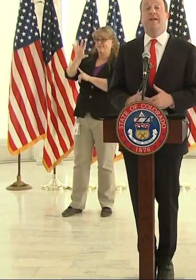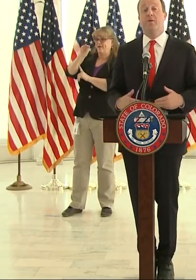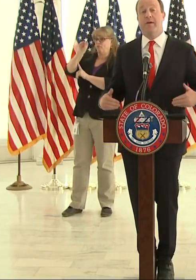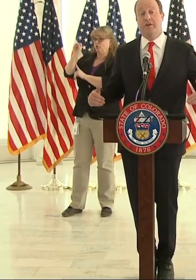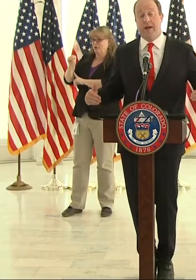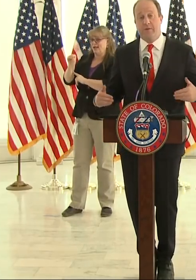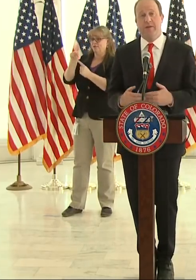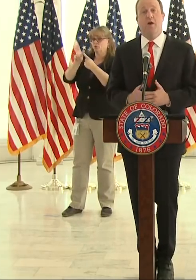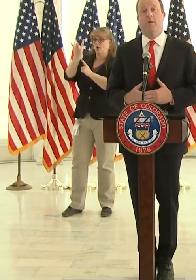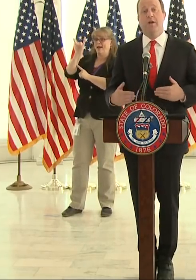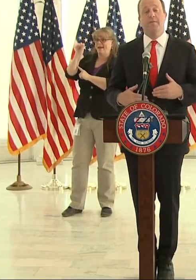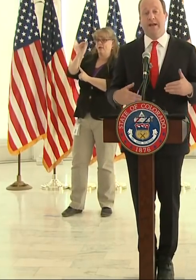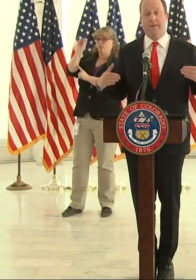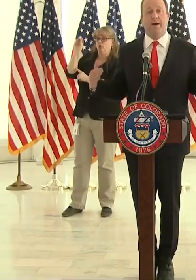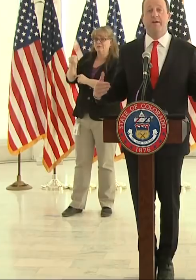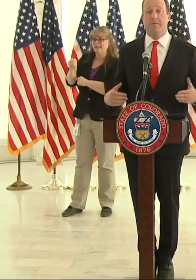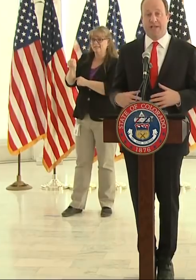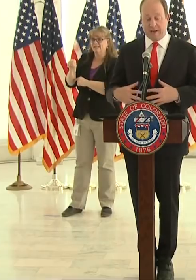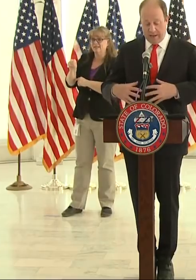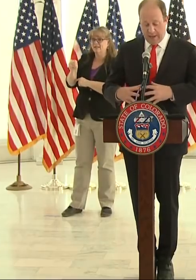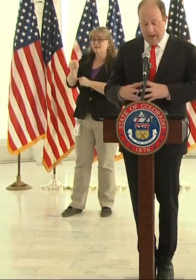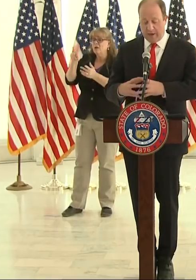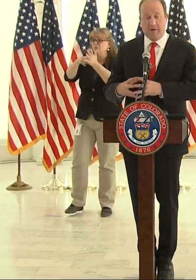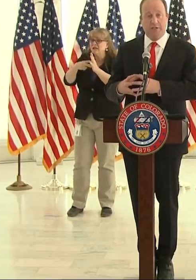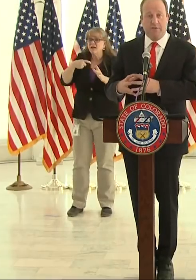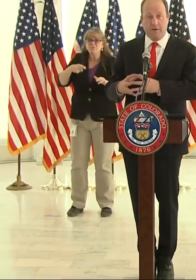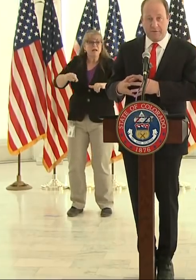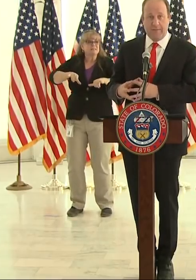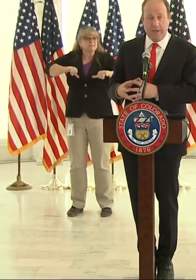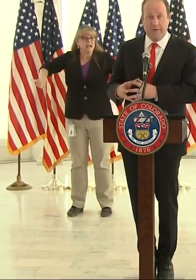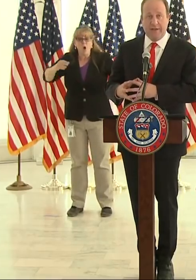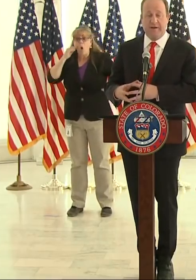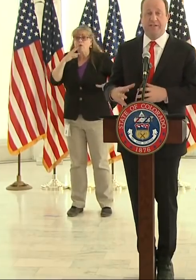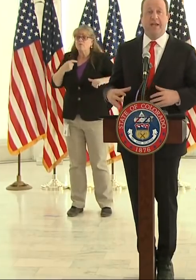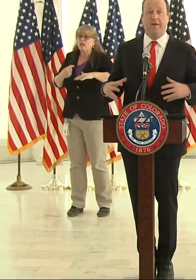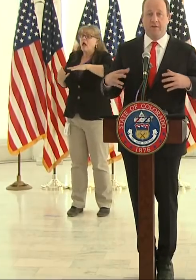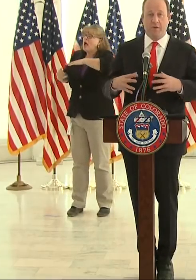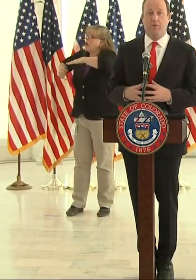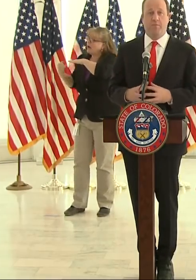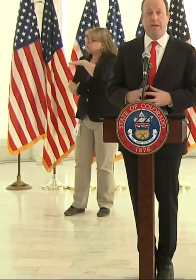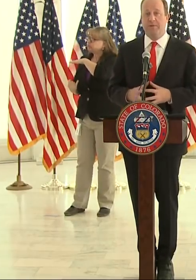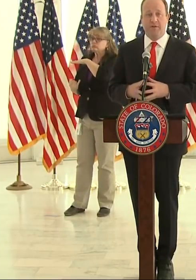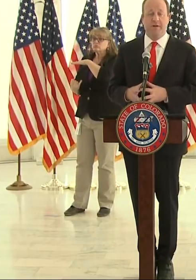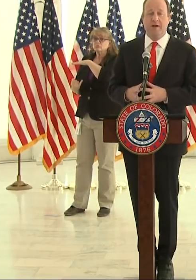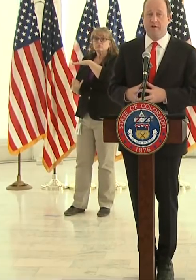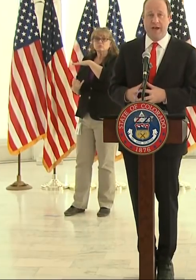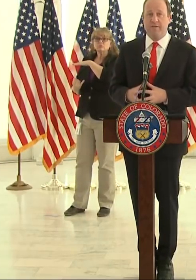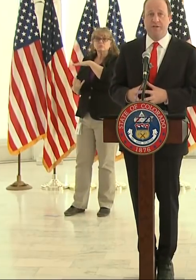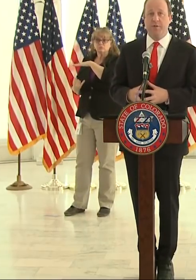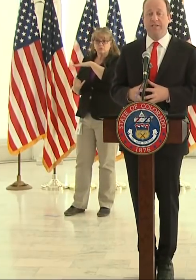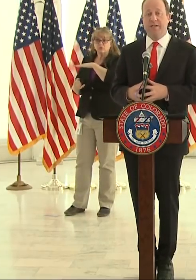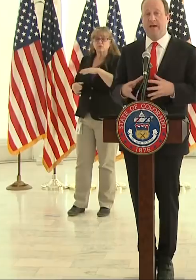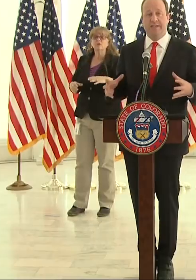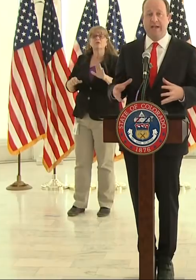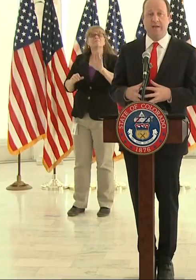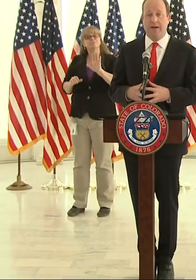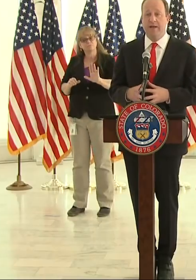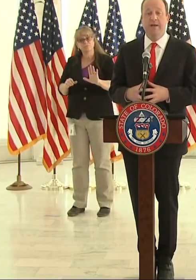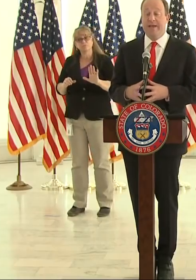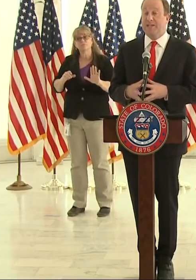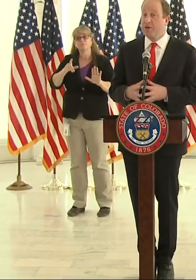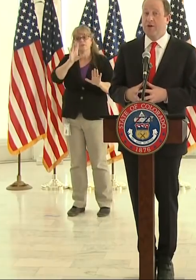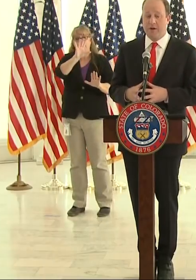been staying at home, I've interacted with no one. What do you mean I'm at 100%? Because your family unit there doesn't count. If you're with 4 people and you've been hunkered down for 2 weeks and not